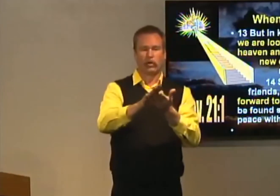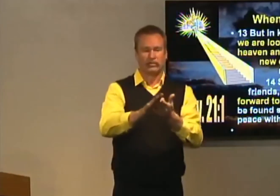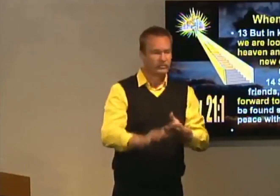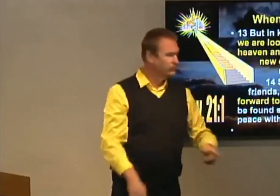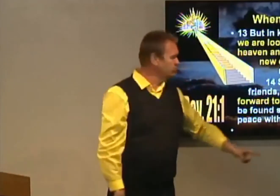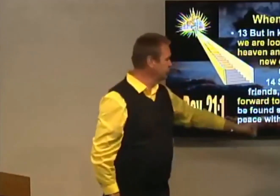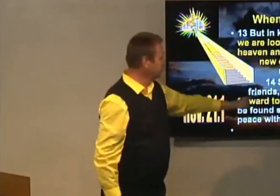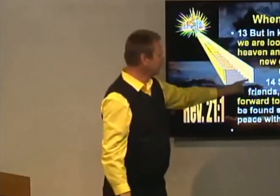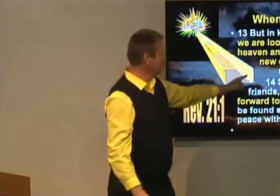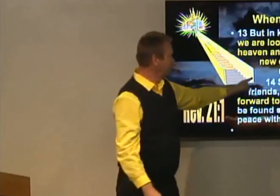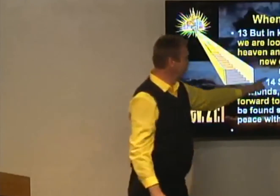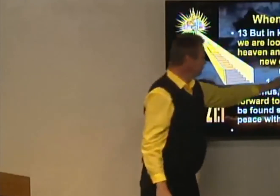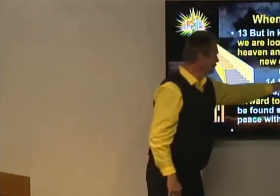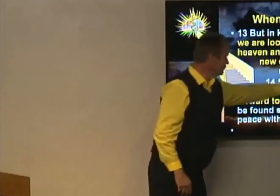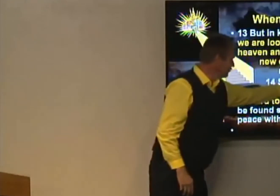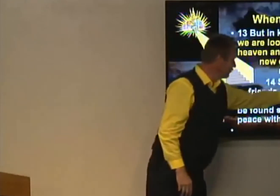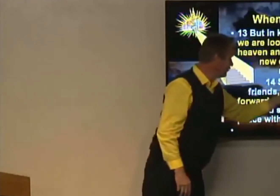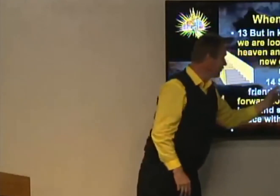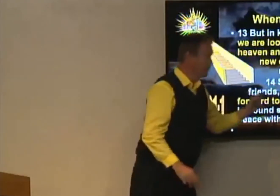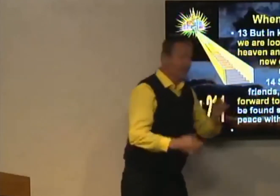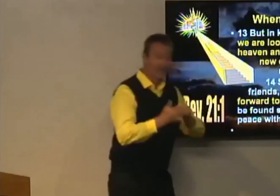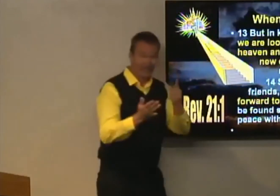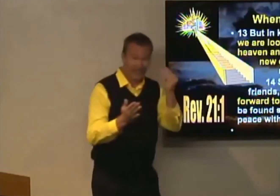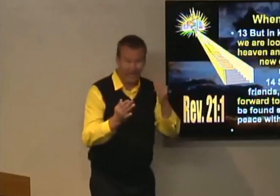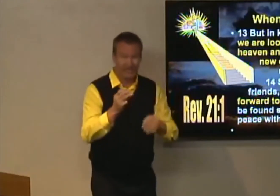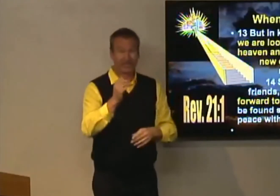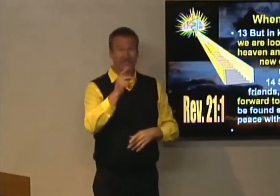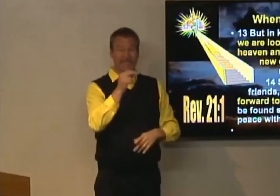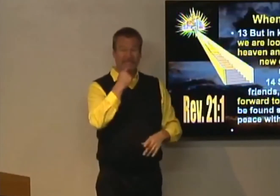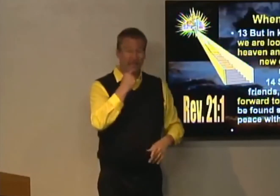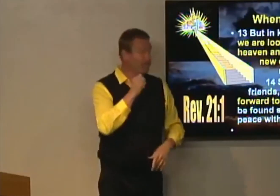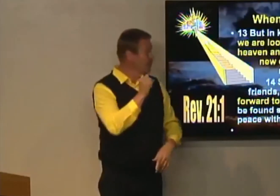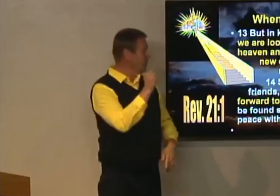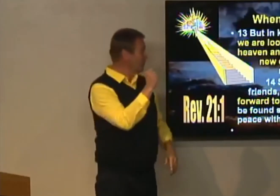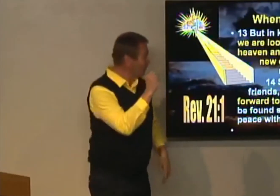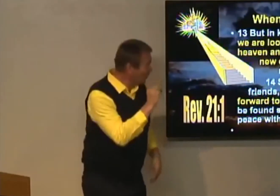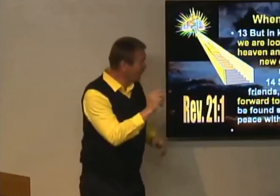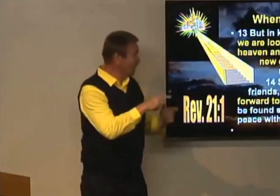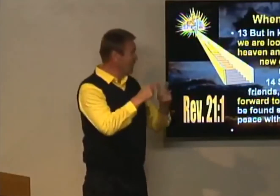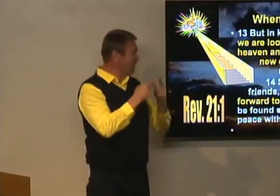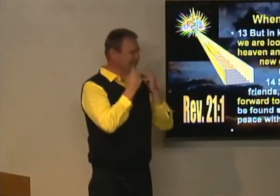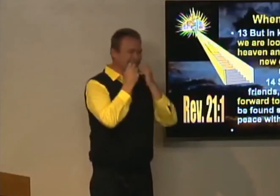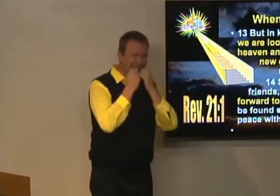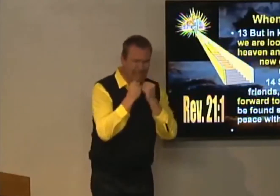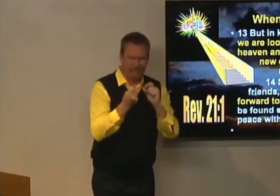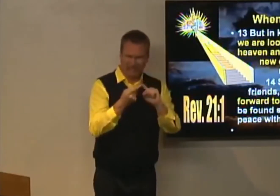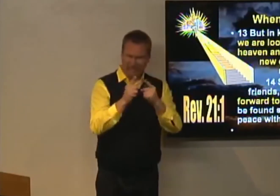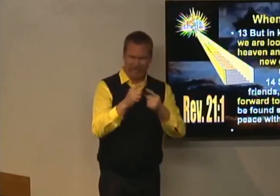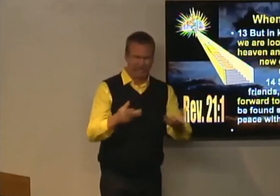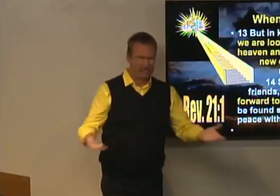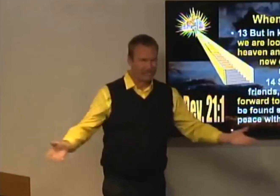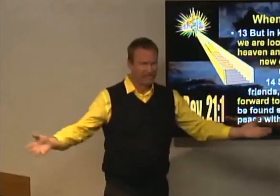enjoy fellowship with the righteous. So it says, so then, my dear